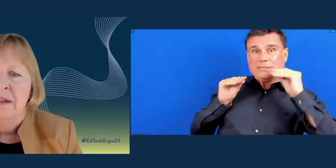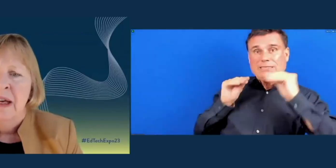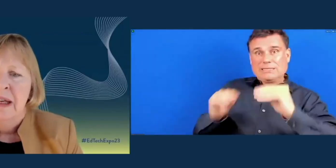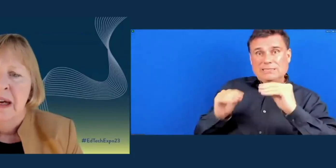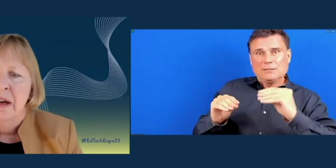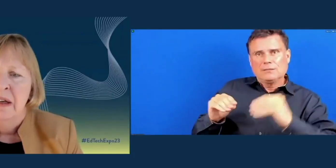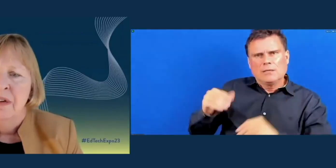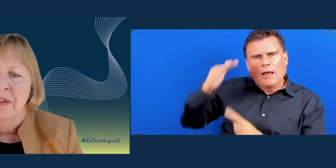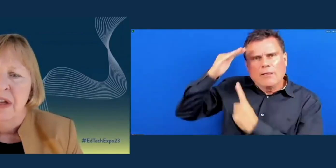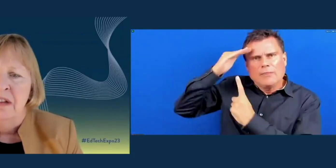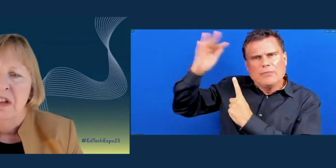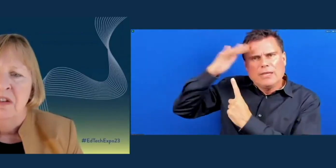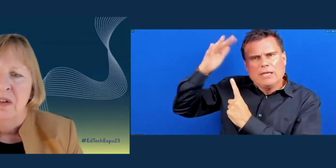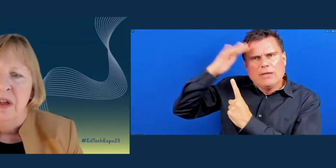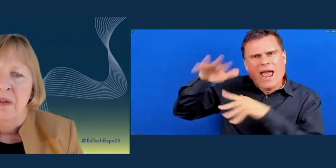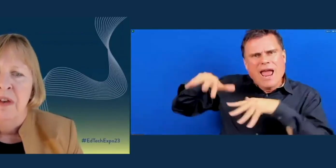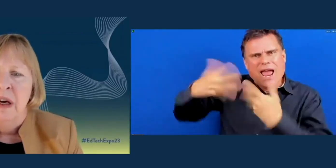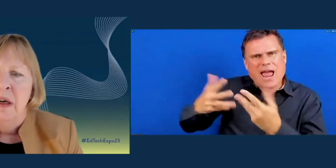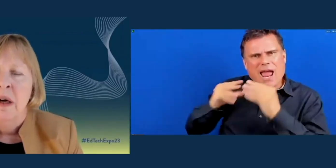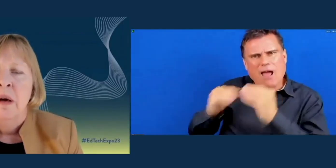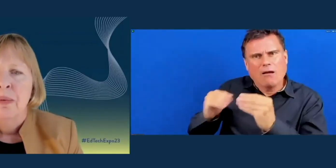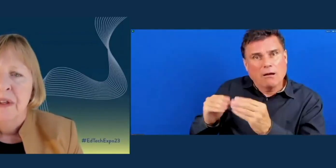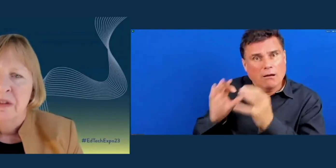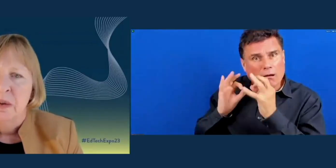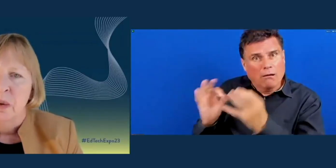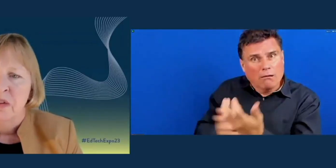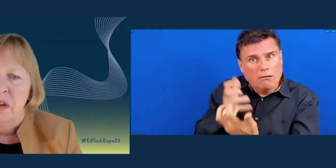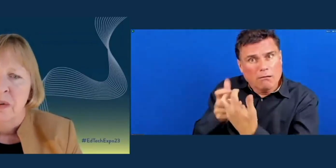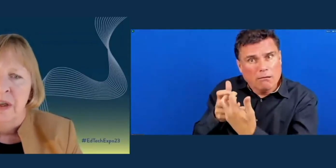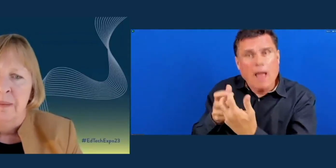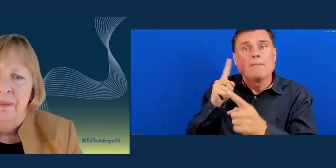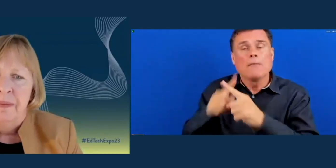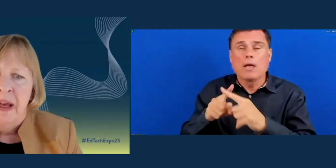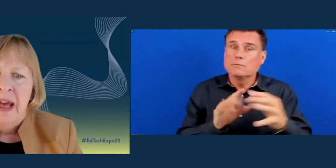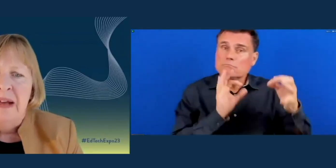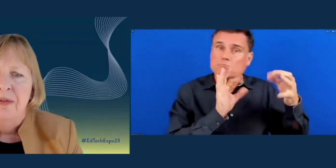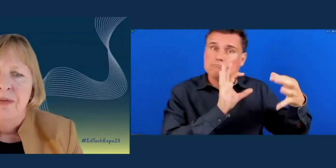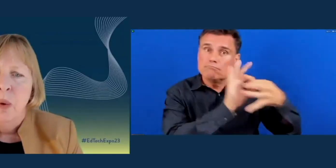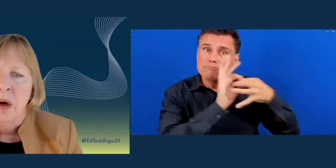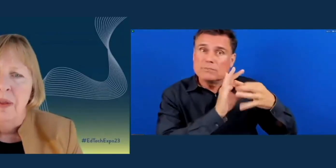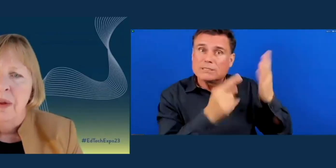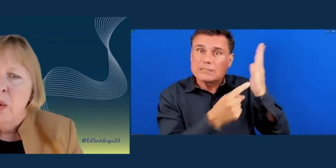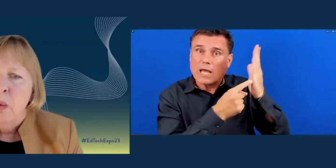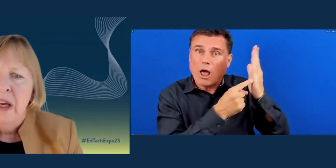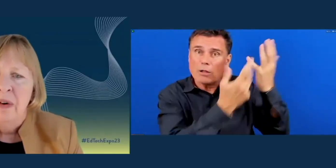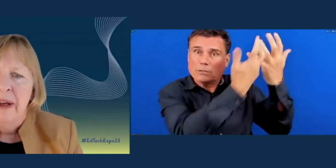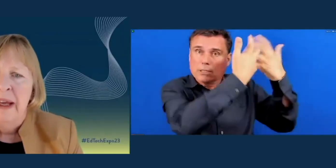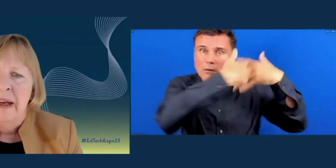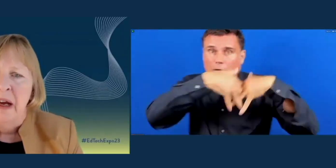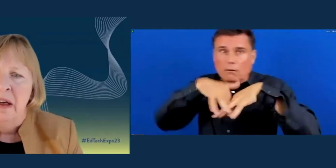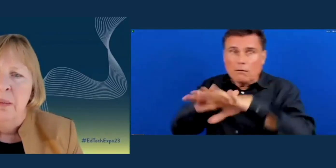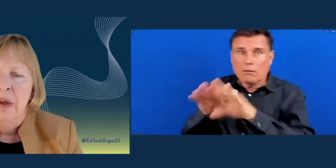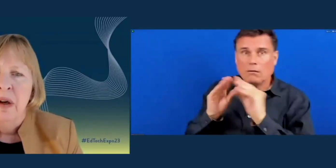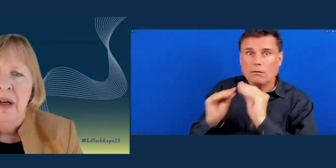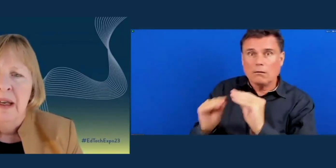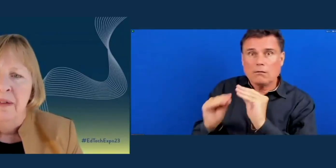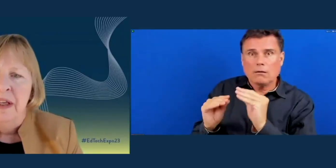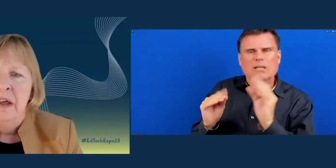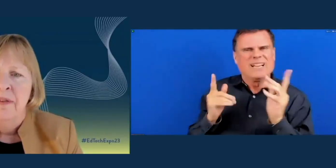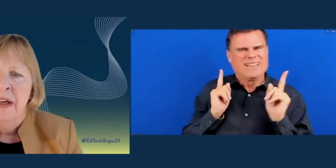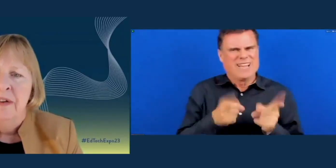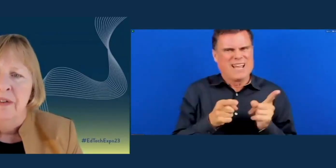parents, caregivers, and teachers of young preschool children. And fourth, we created a community